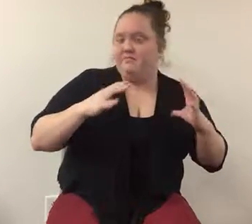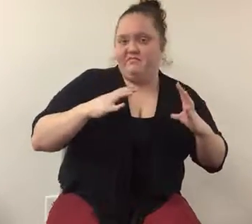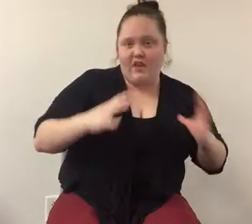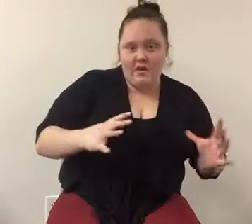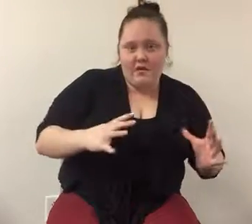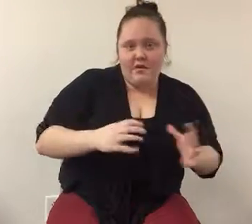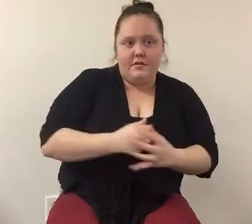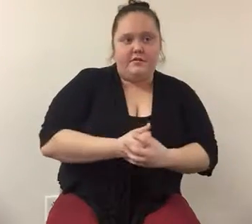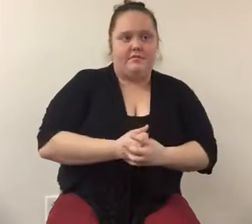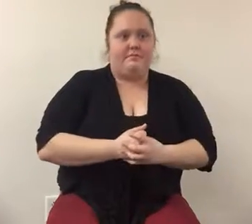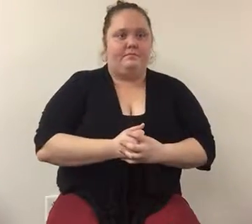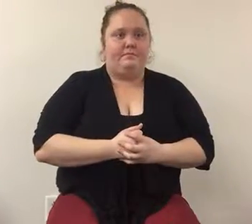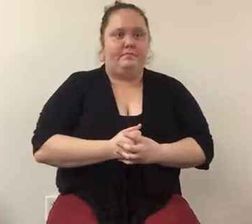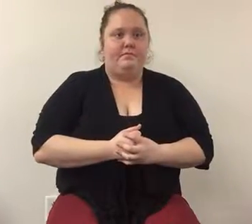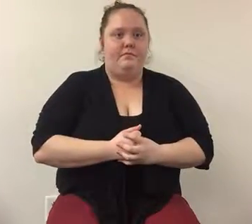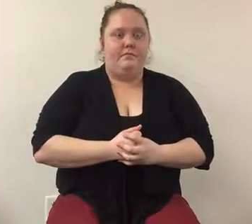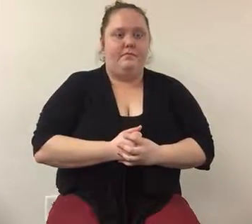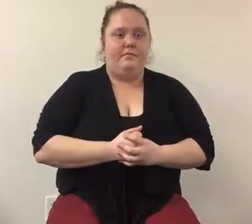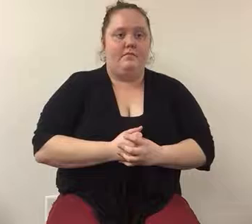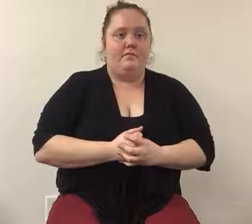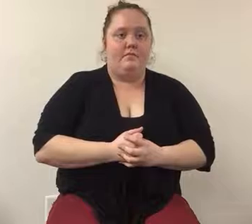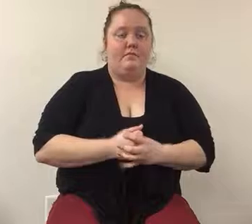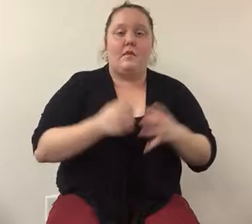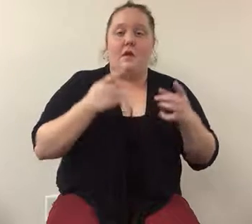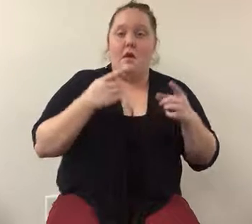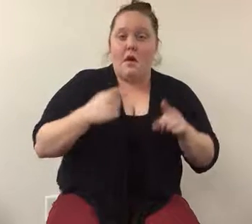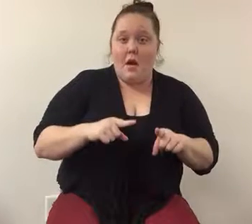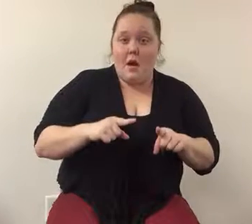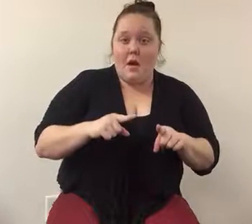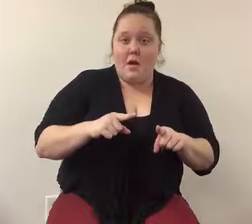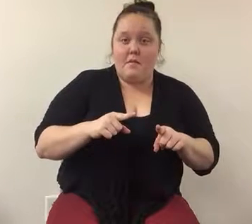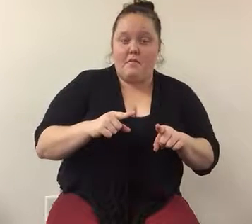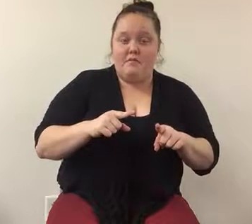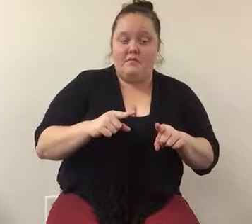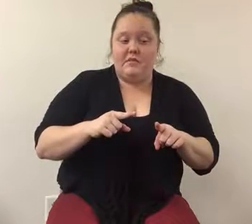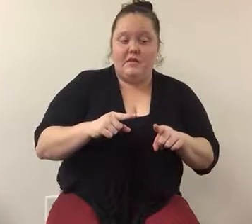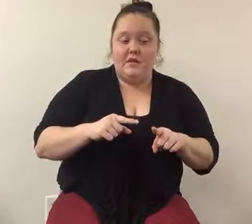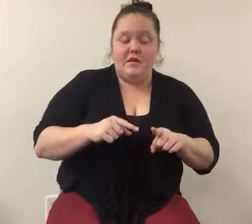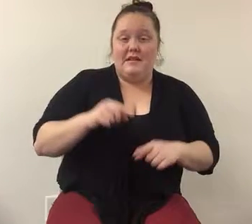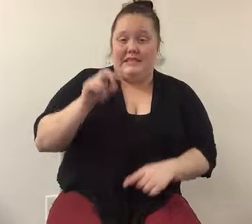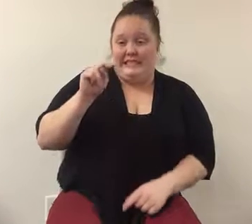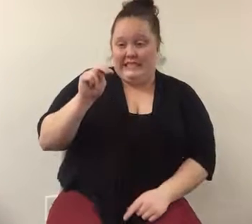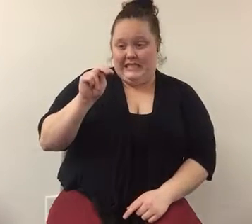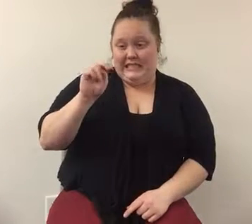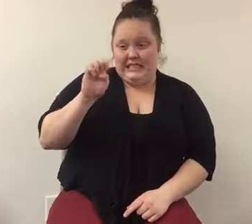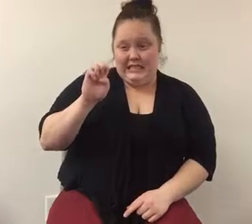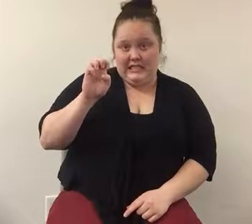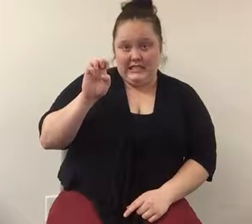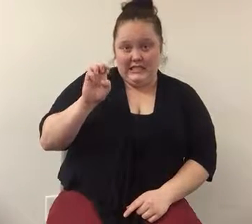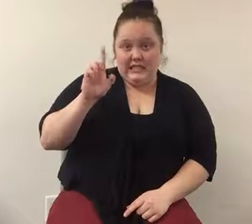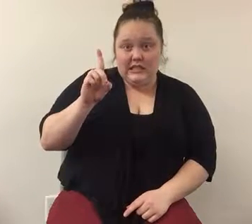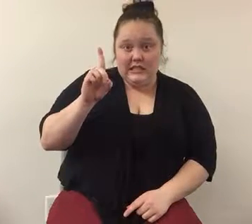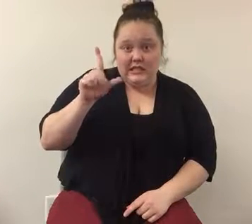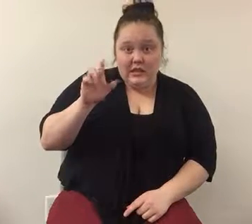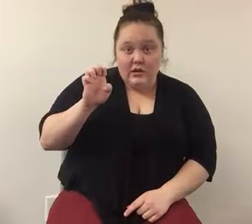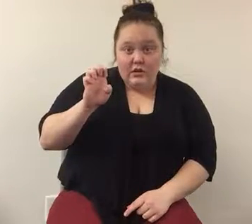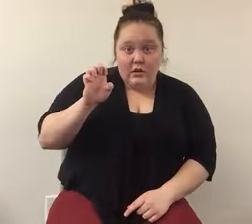been anesthetized, so you're not feeling anything on the eye or around the eye. The